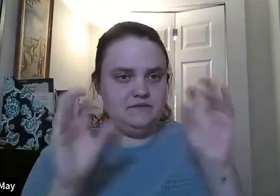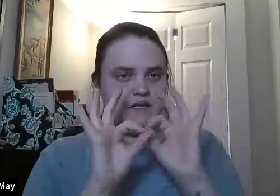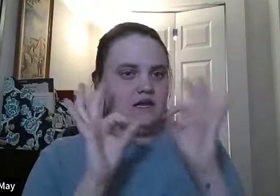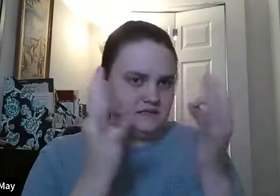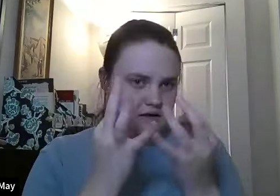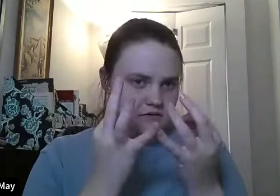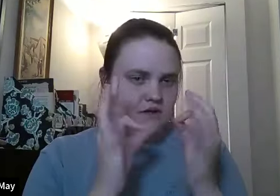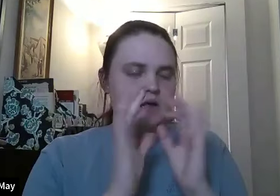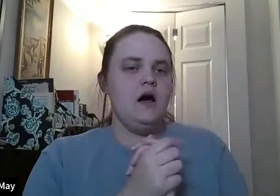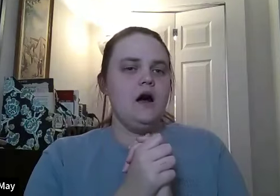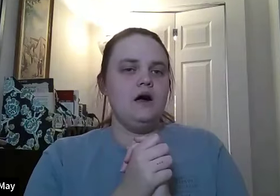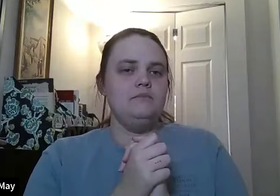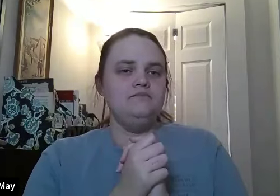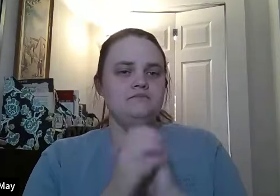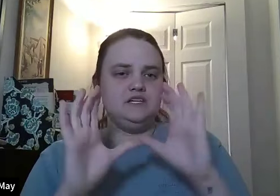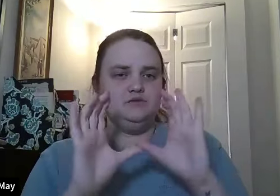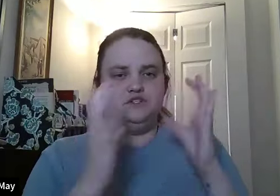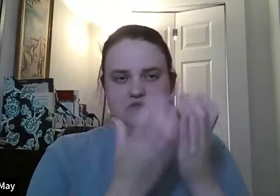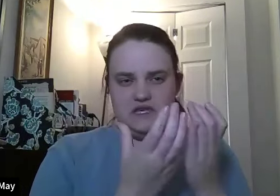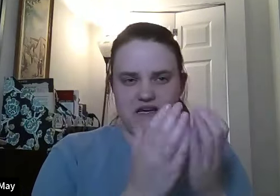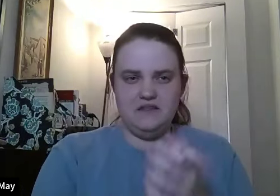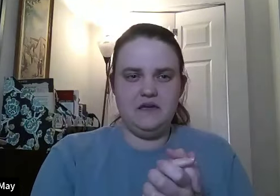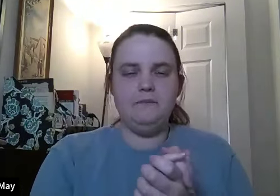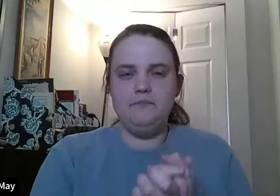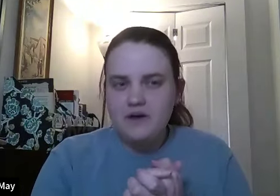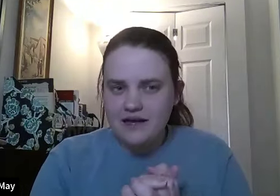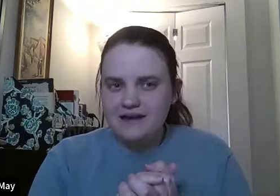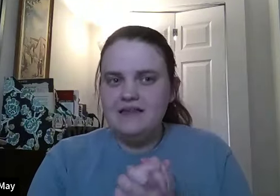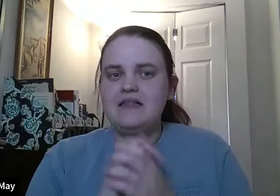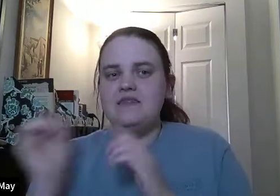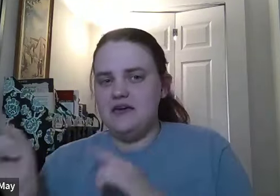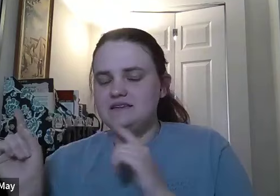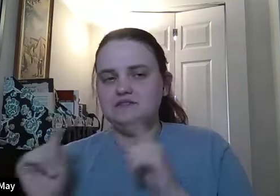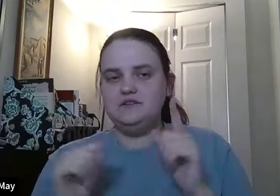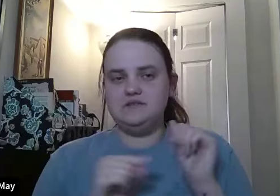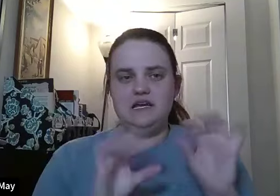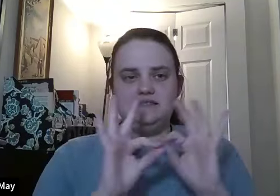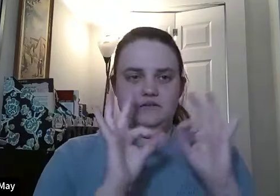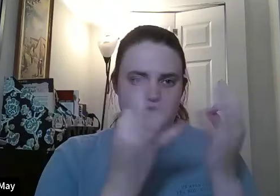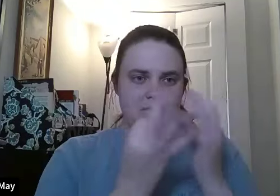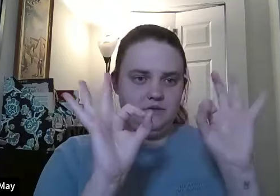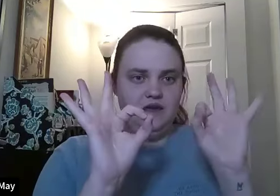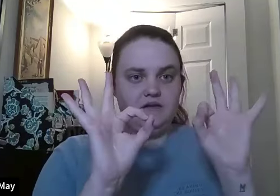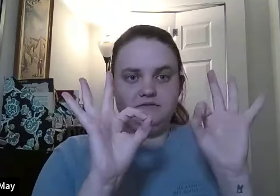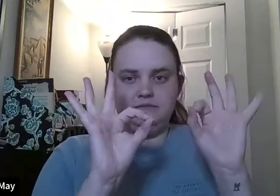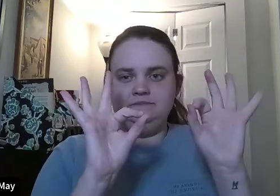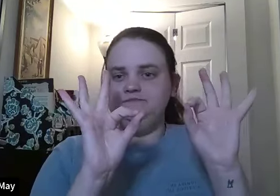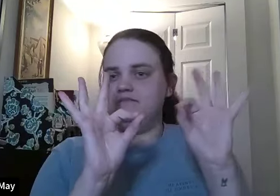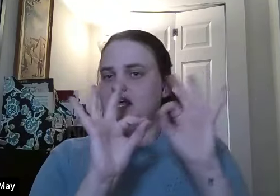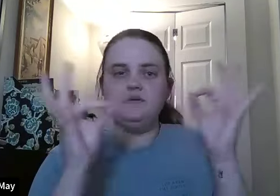specifically ASL, because you would do this kind of thing, but they still use an ASL, the family with the F. Anywhere,